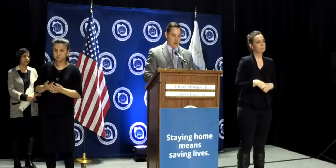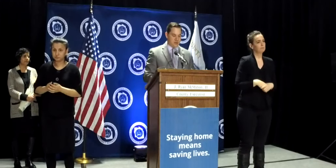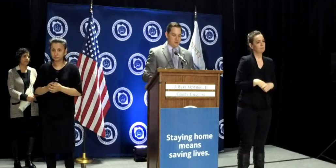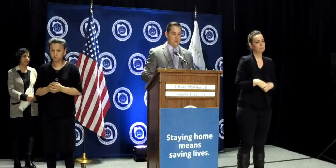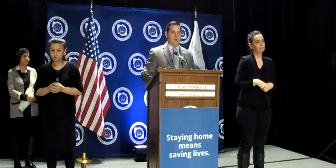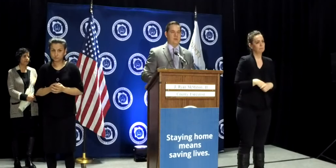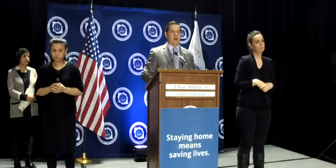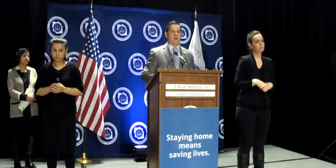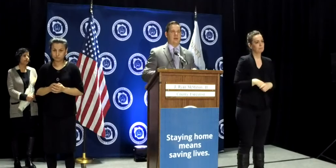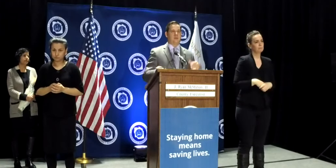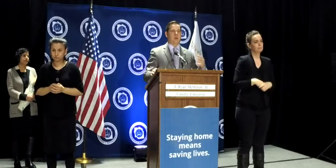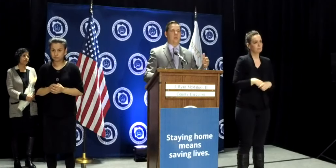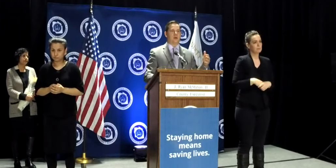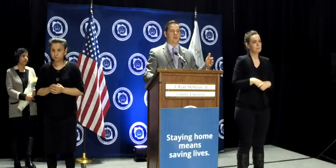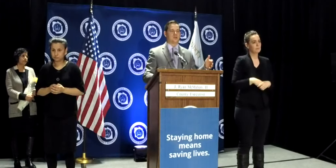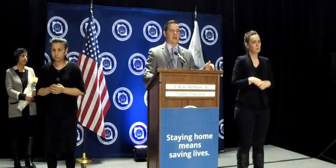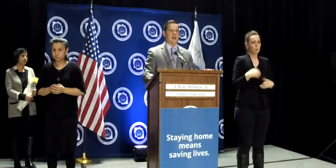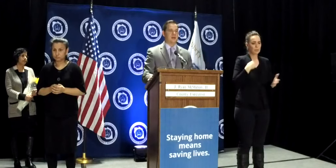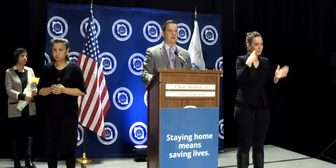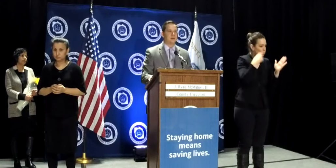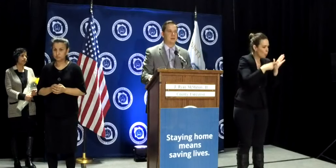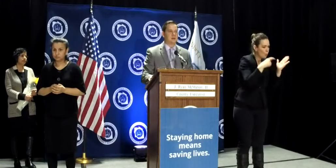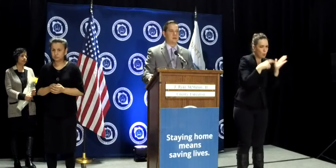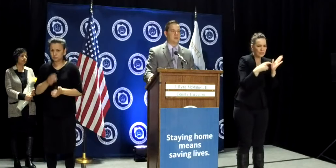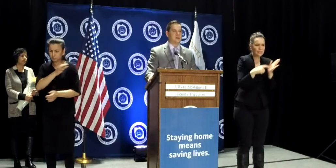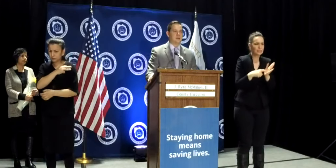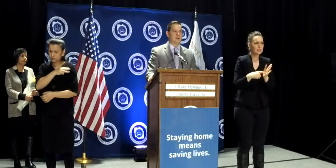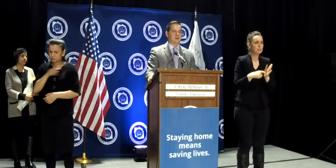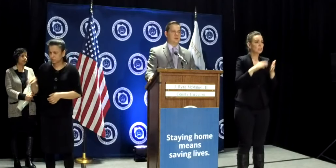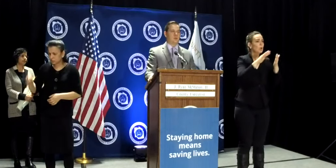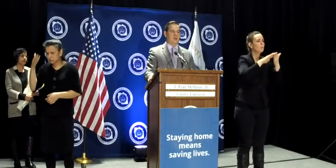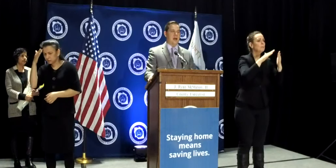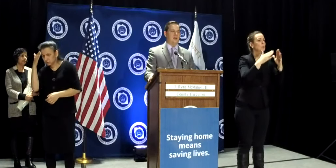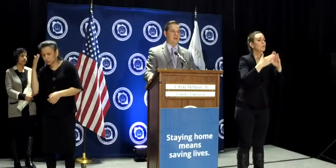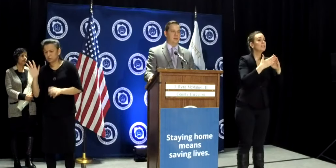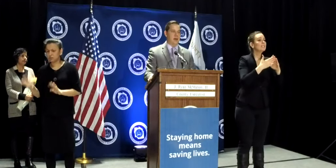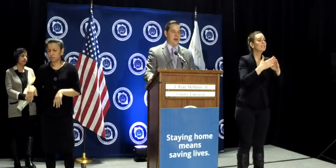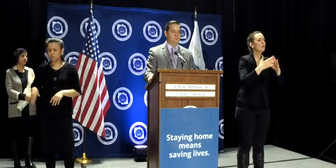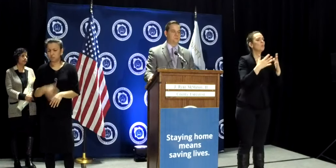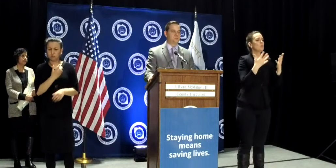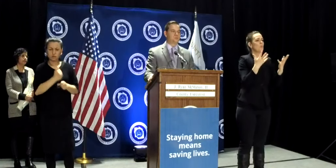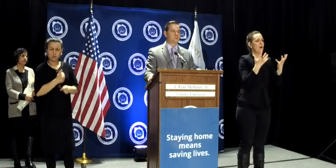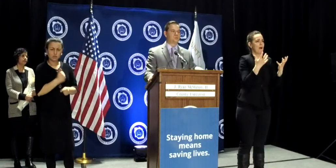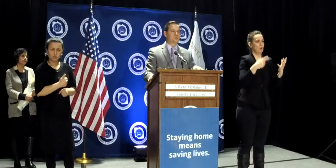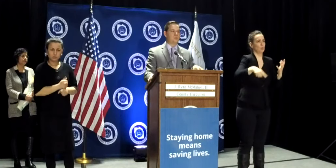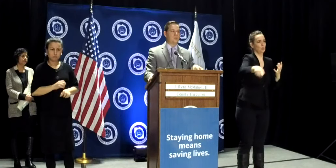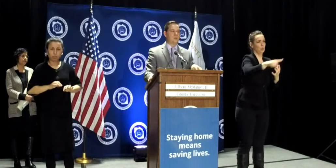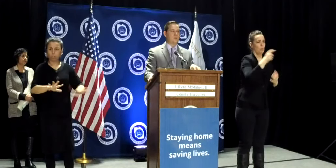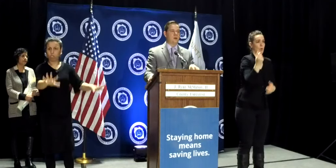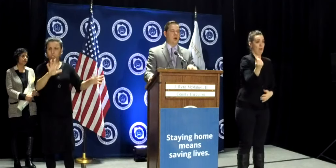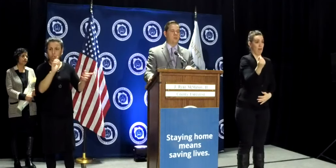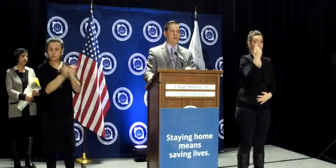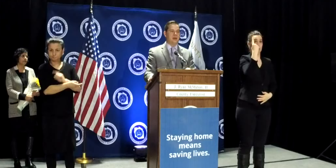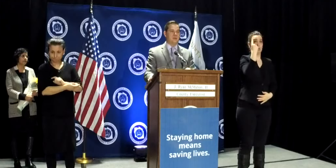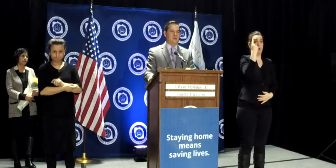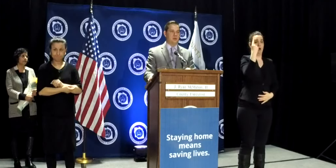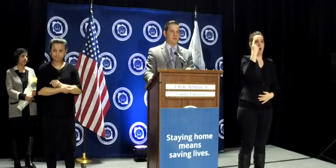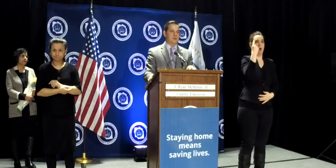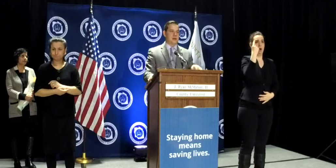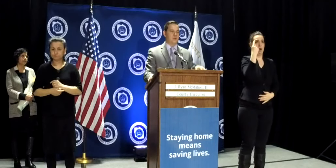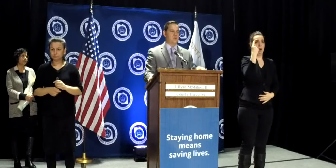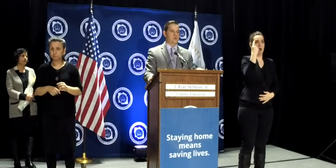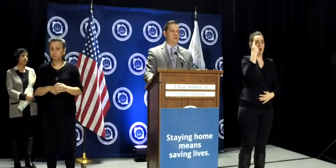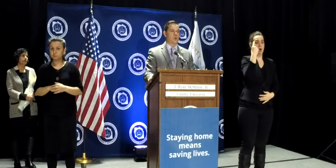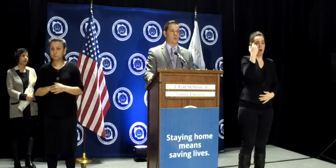and trying to have the public understand the reality that our